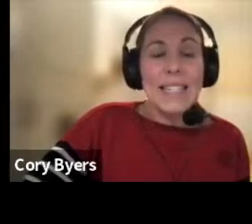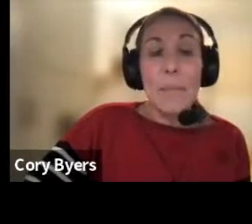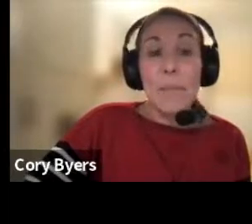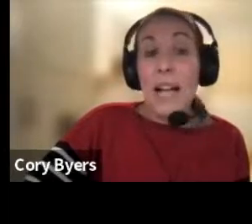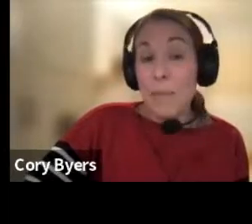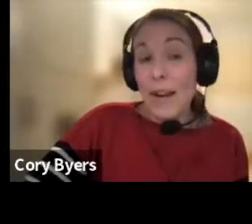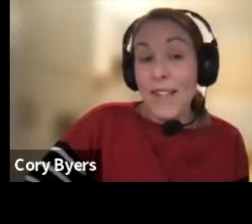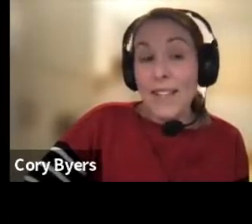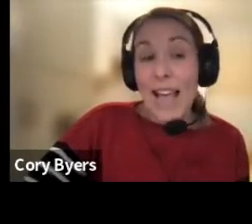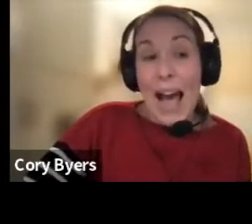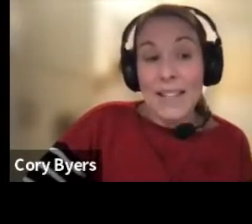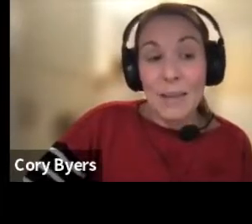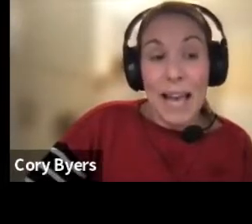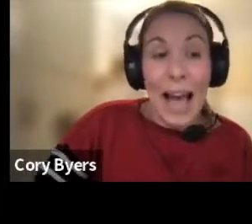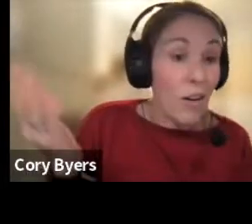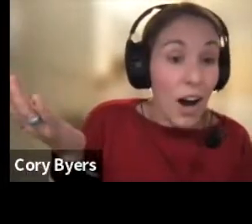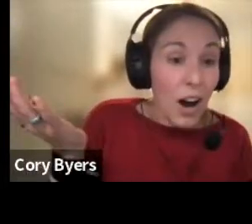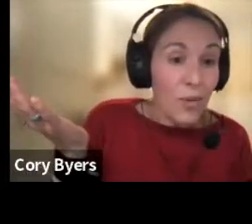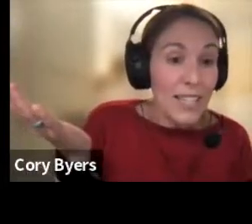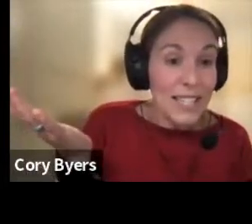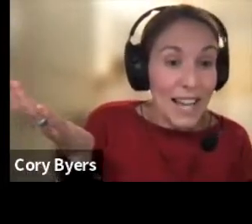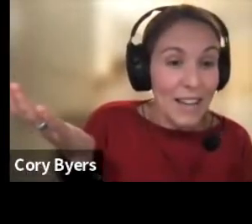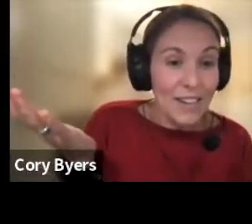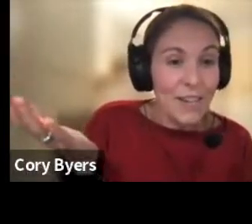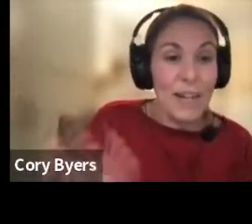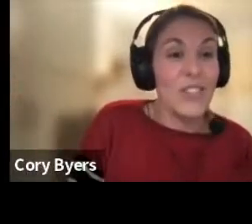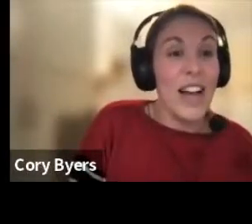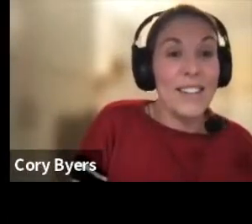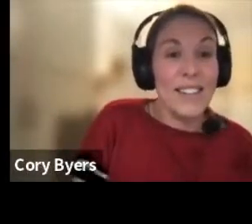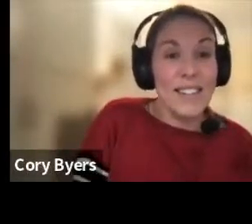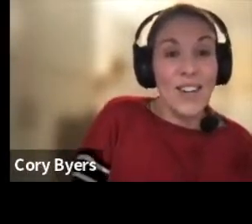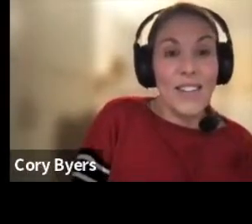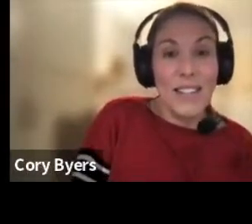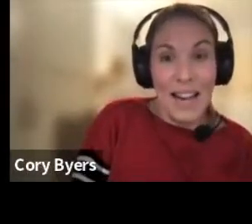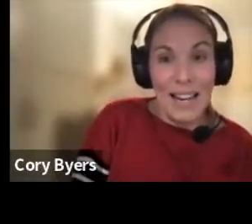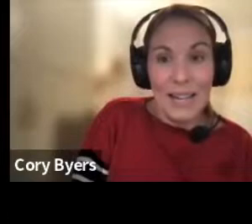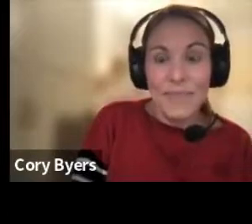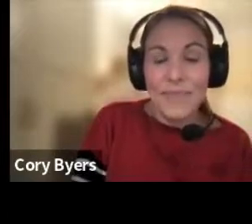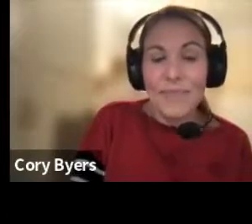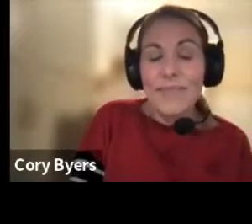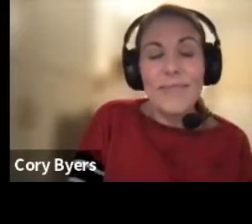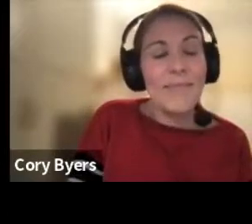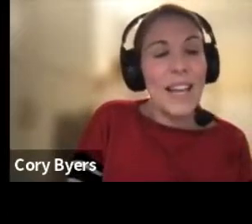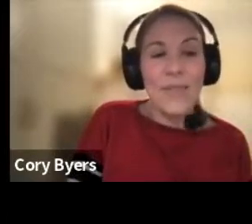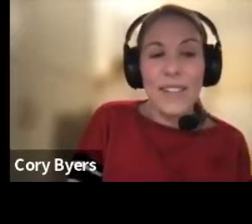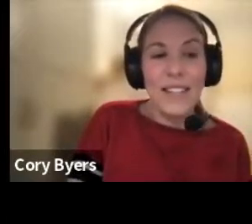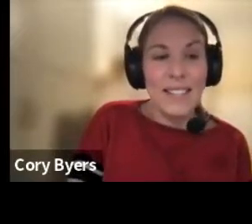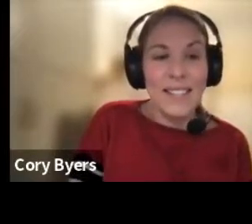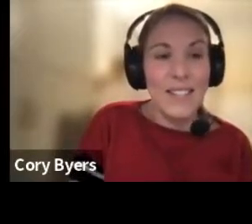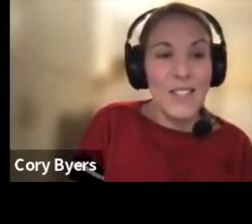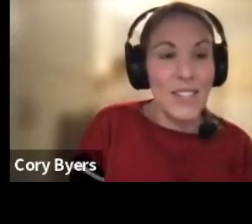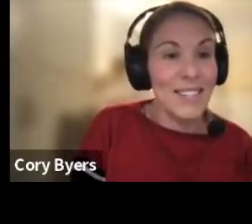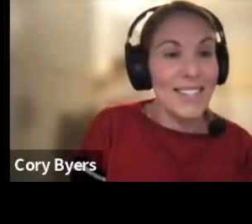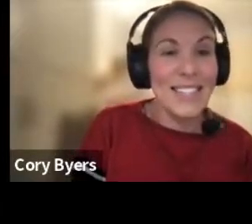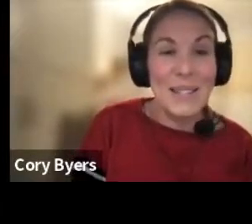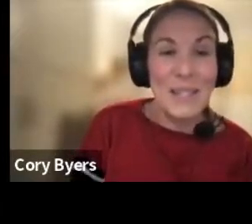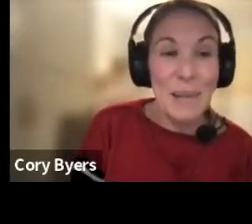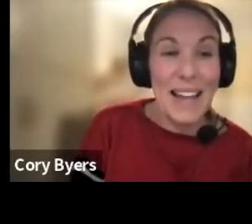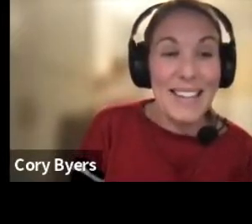And a lot of parents ask me, how long will it take for my child to start signing? And really this is